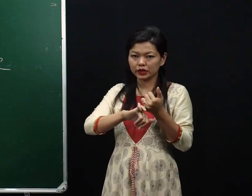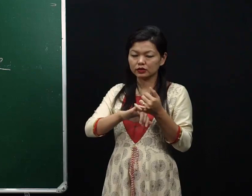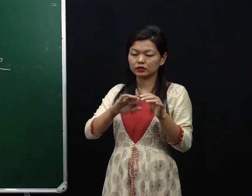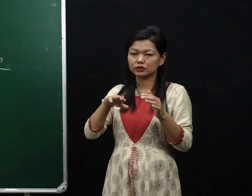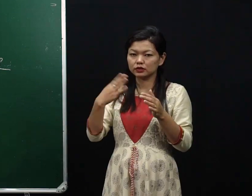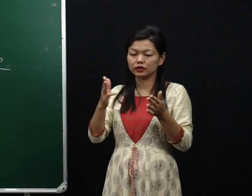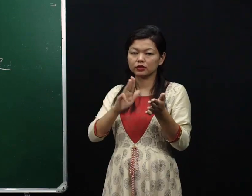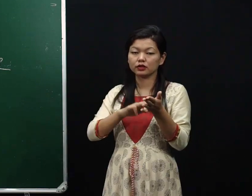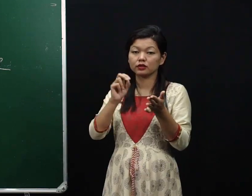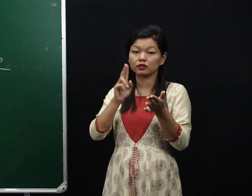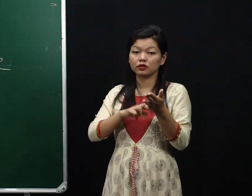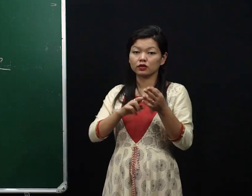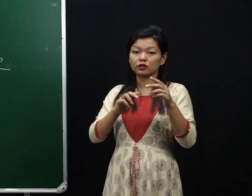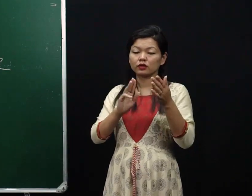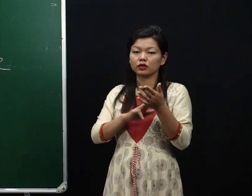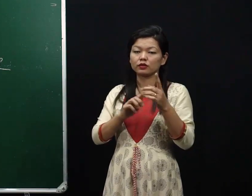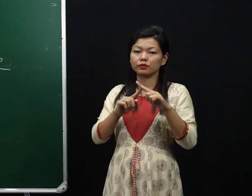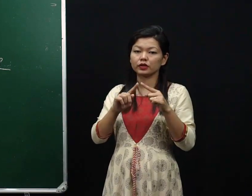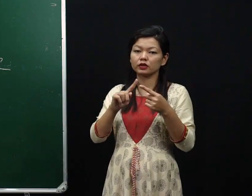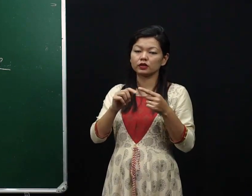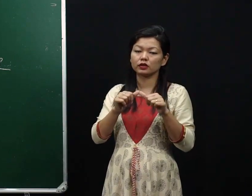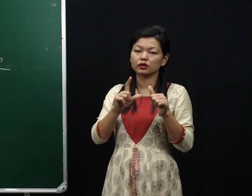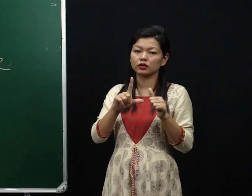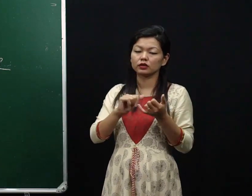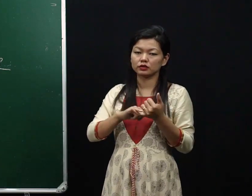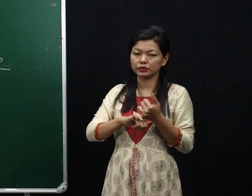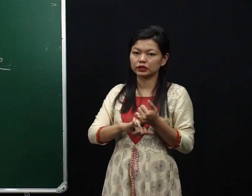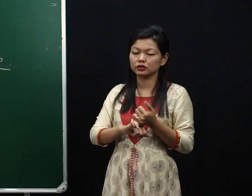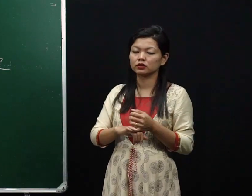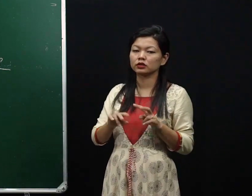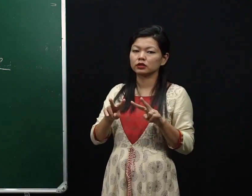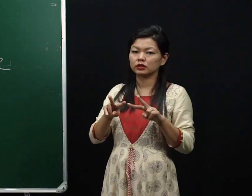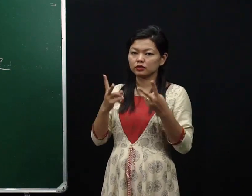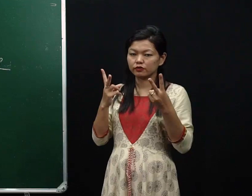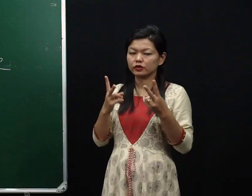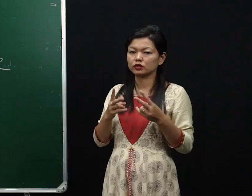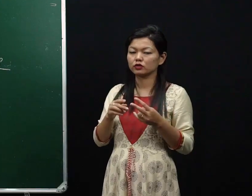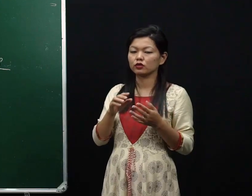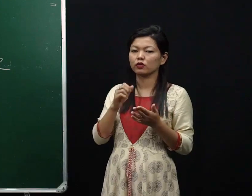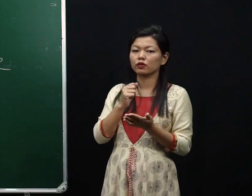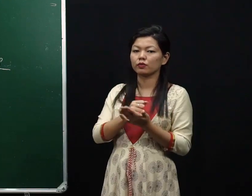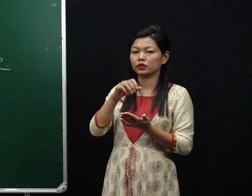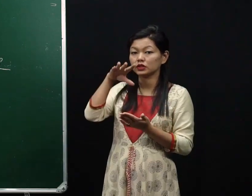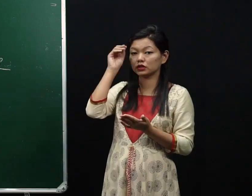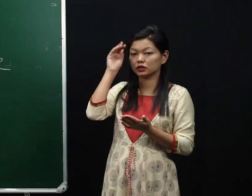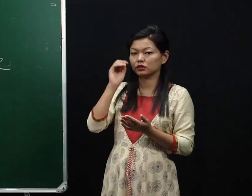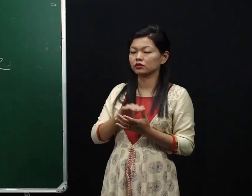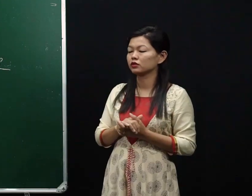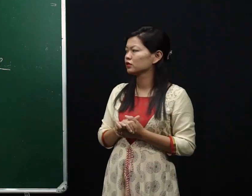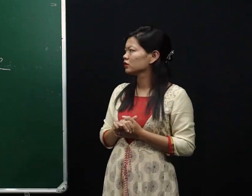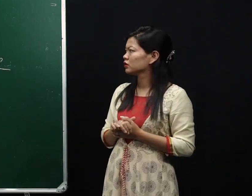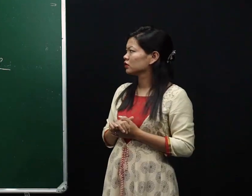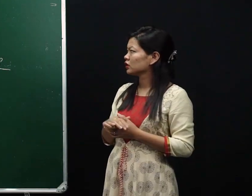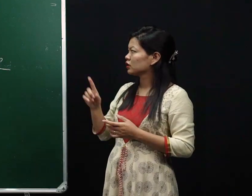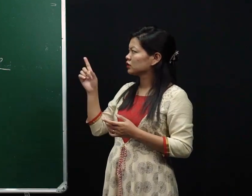with the physical property. And now this is the second part of the chapter, clear? This chapter, it's just into two parts.